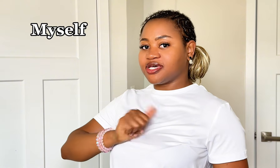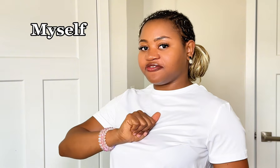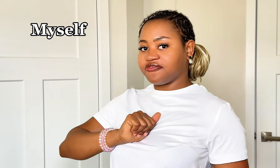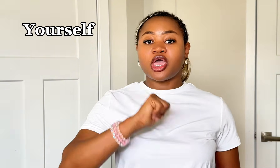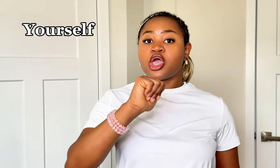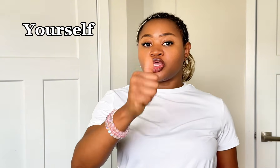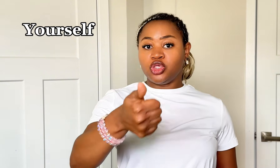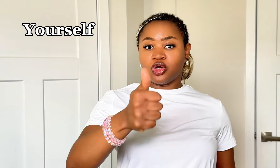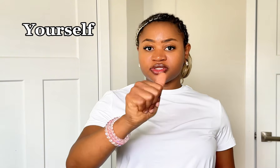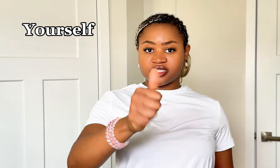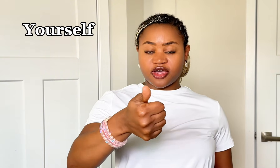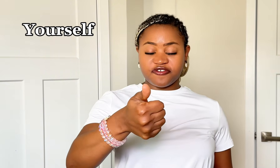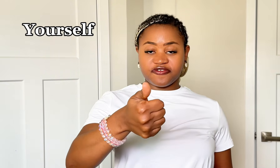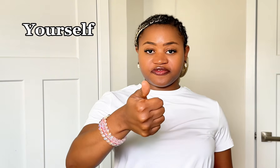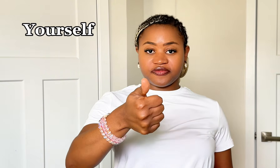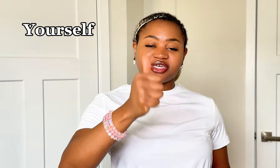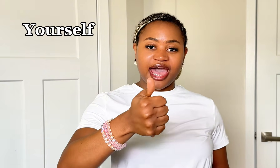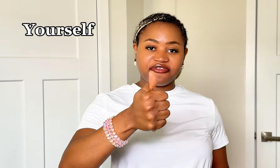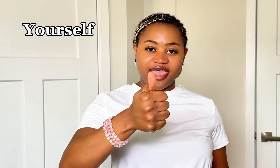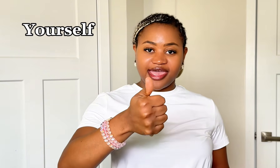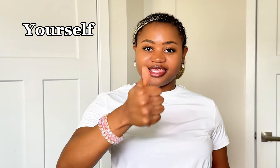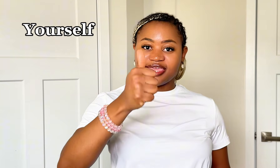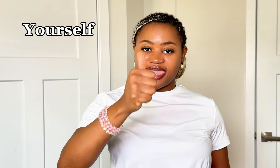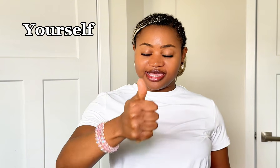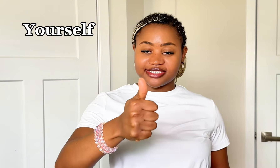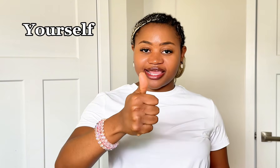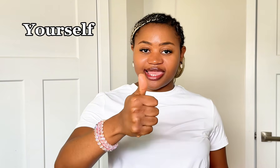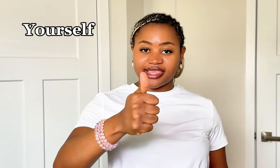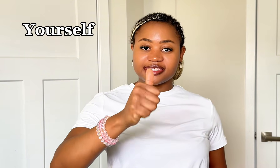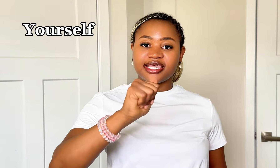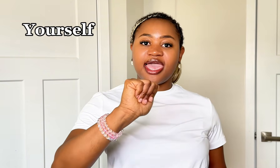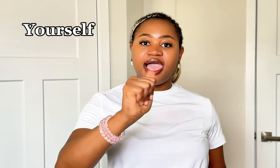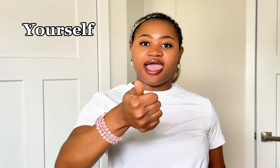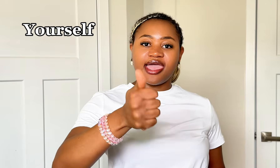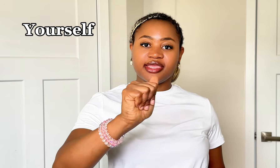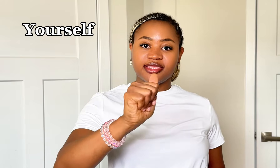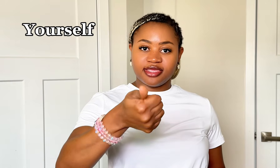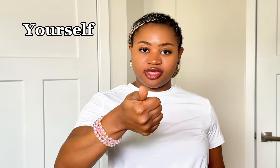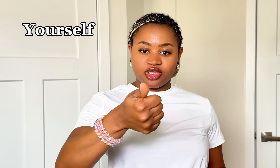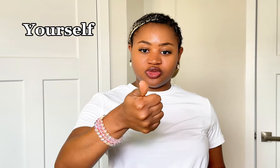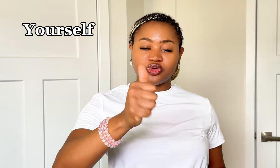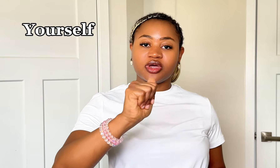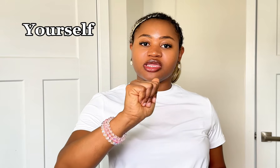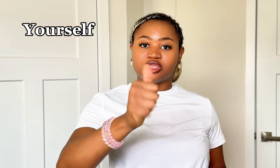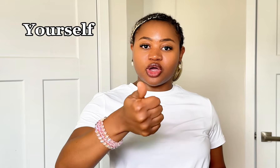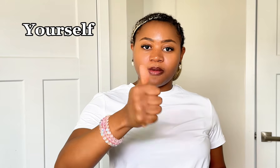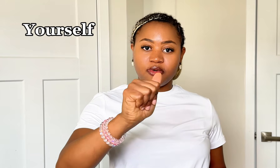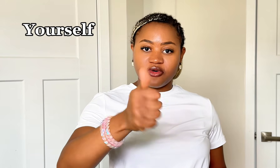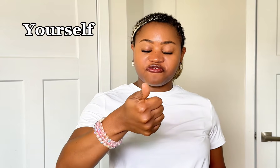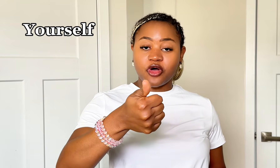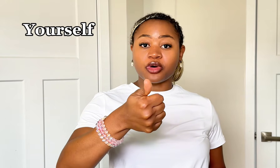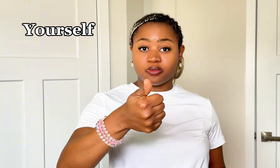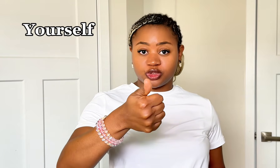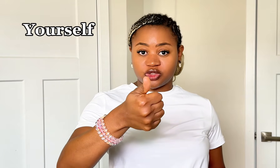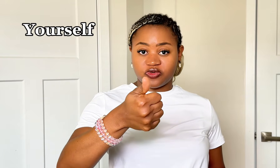Myself. Yourself. Still have your hand in the A sign like this and you do a double forward motion,